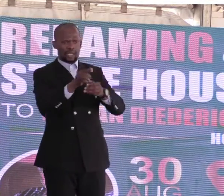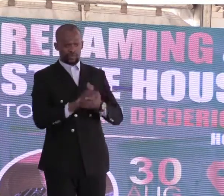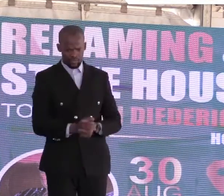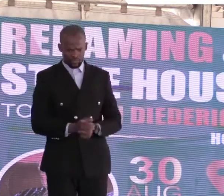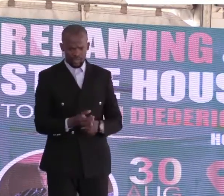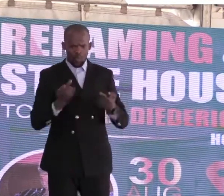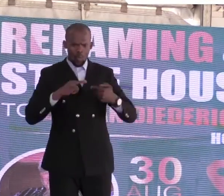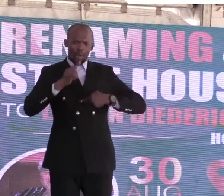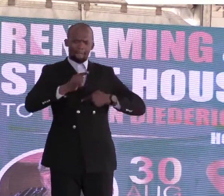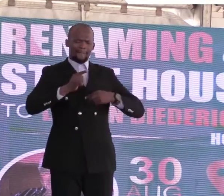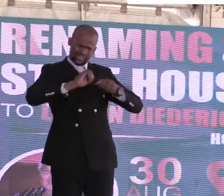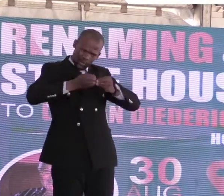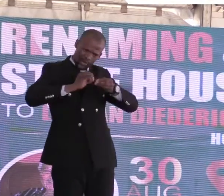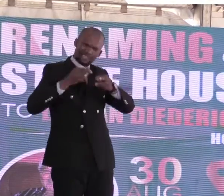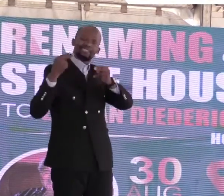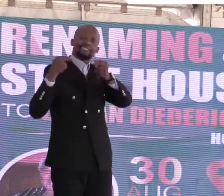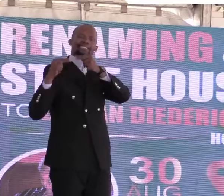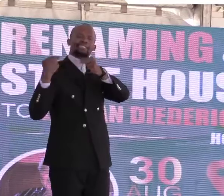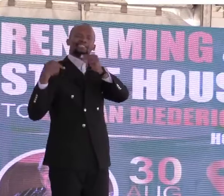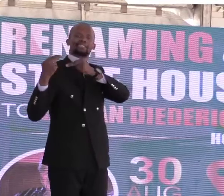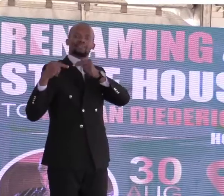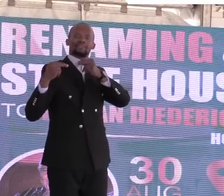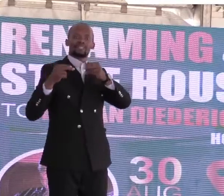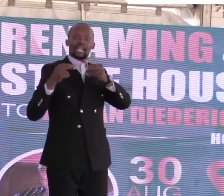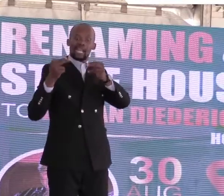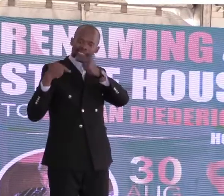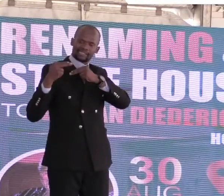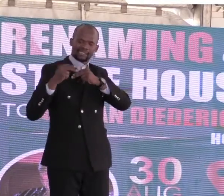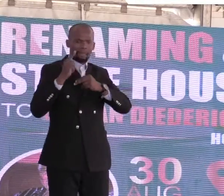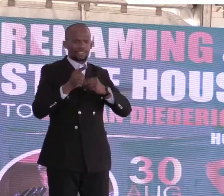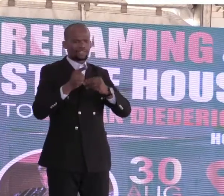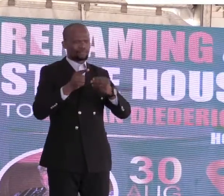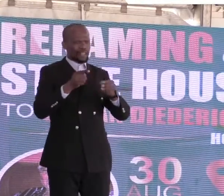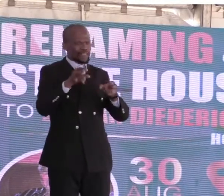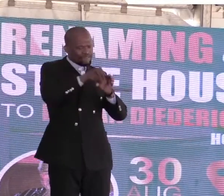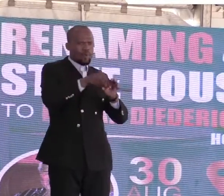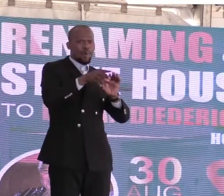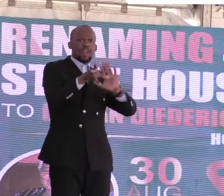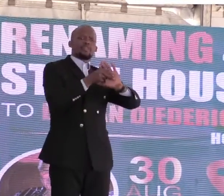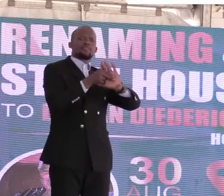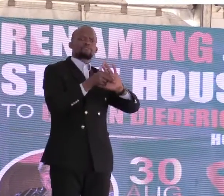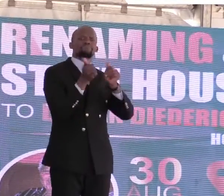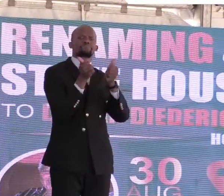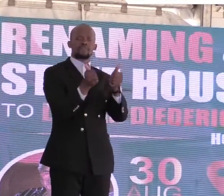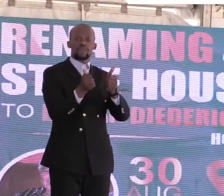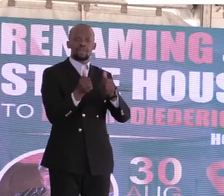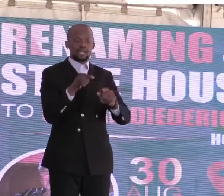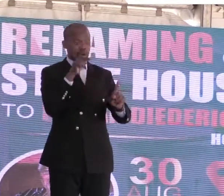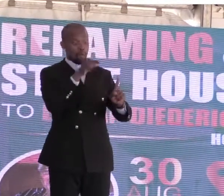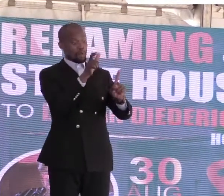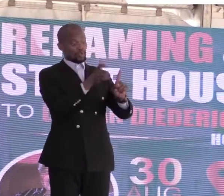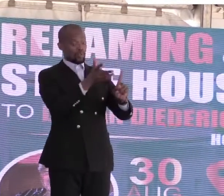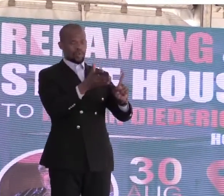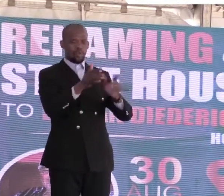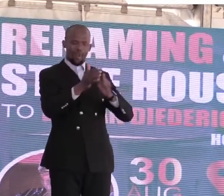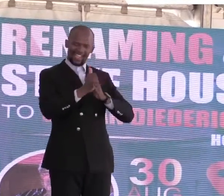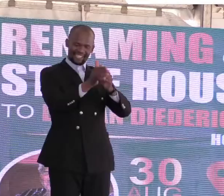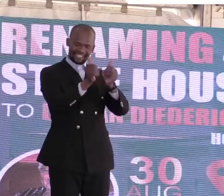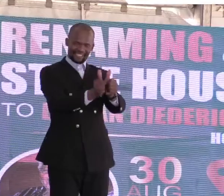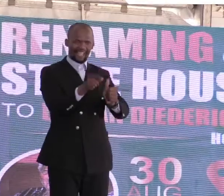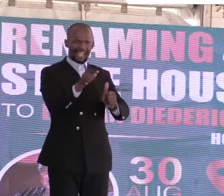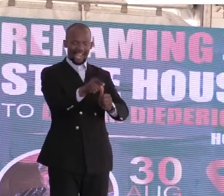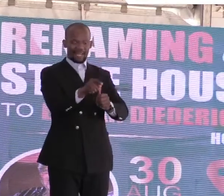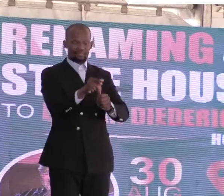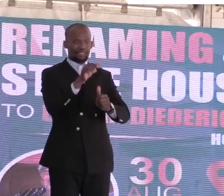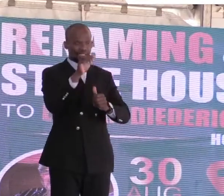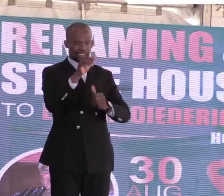need to correct the history. History must be correctly recorded. She was a leader of Eastern Cape